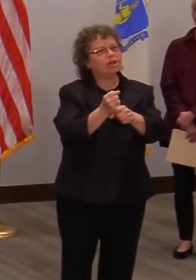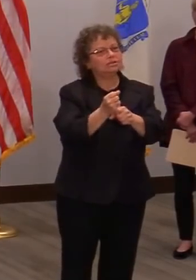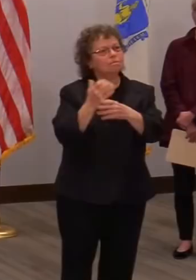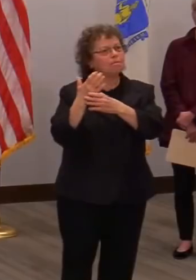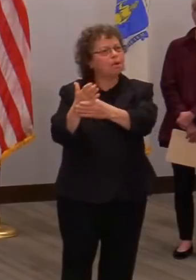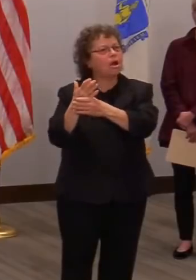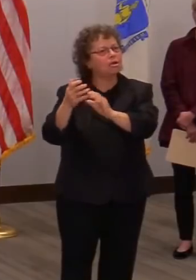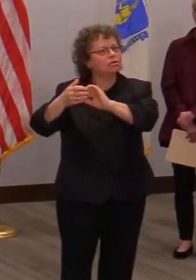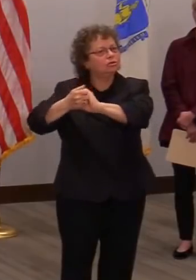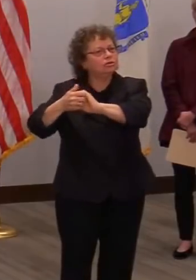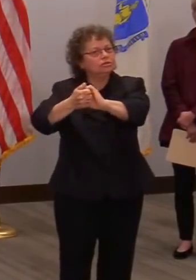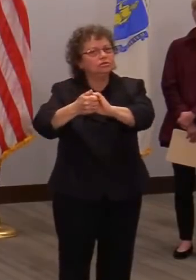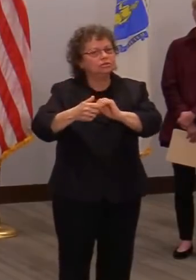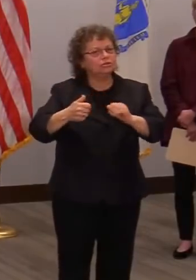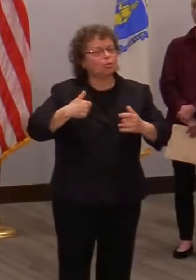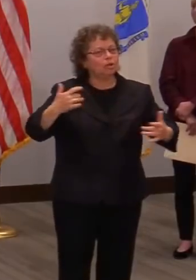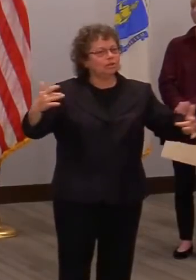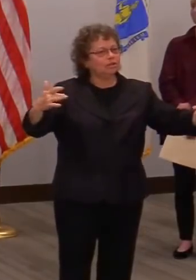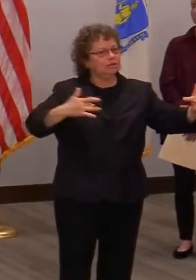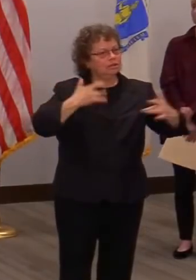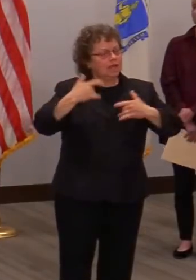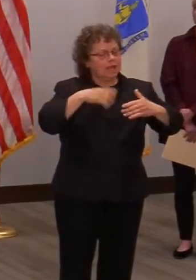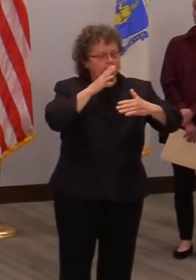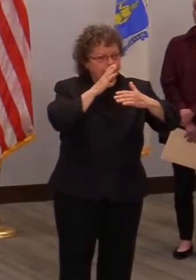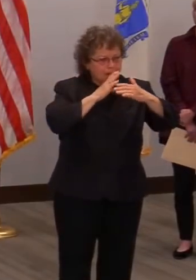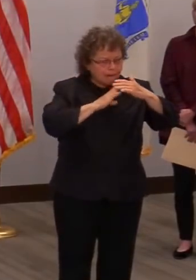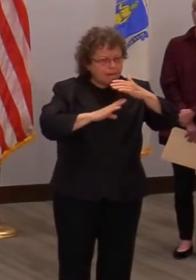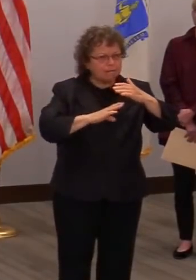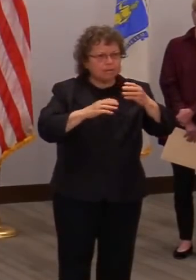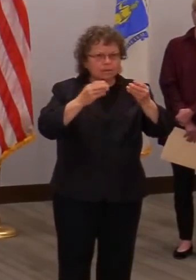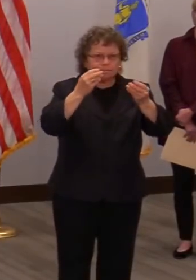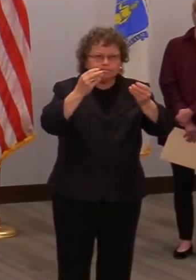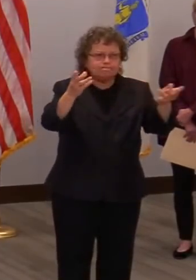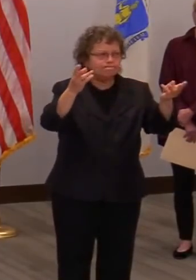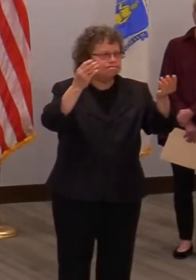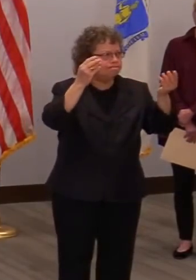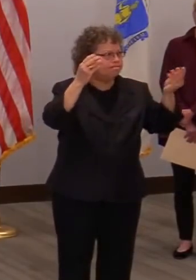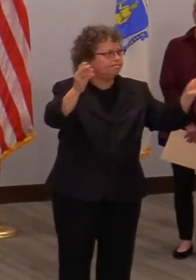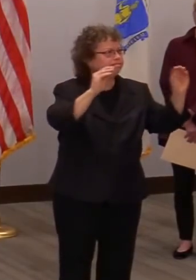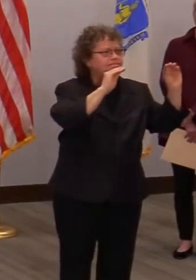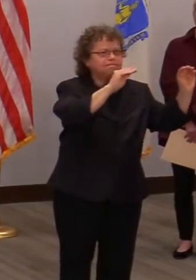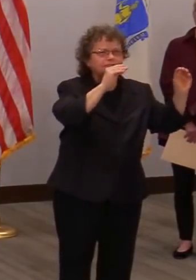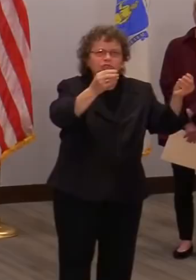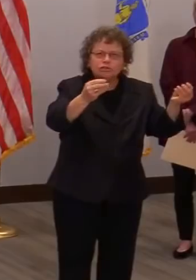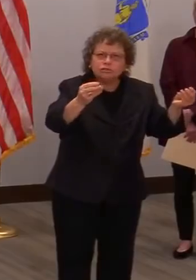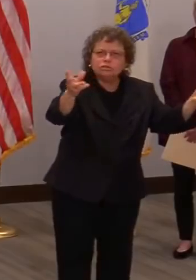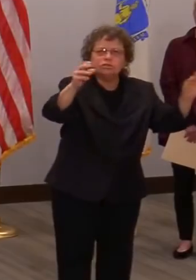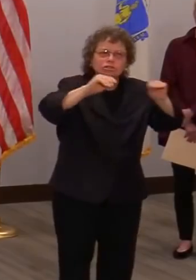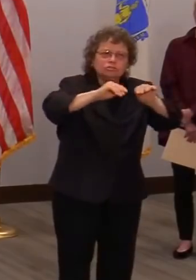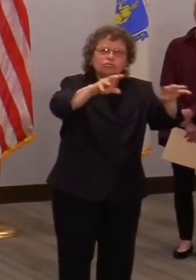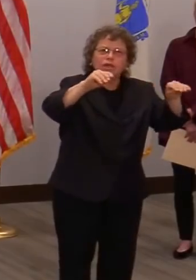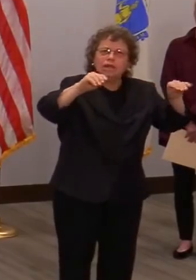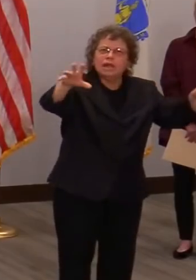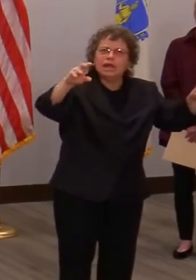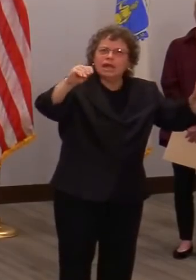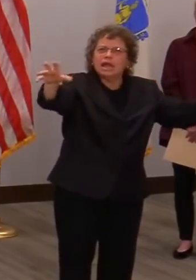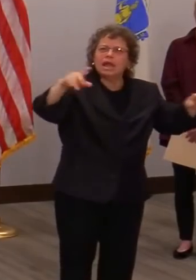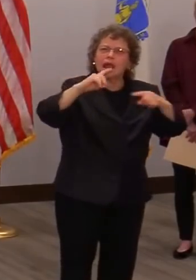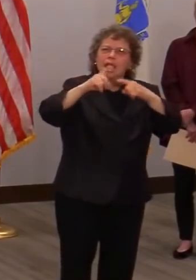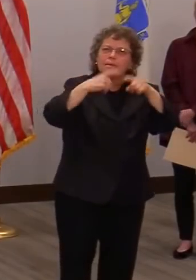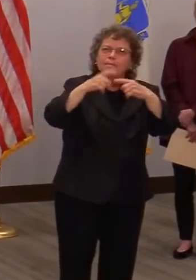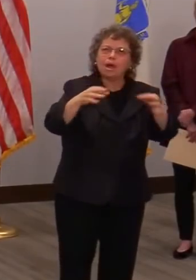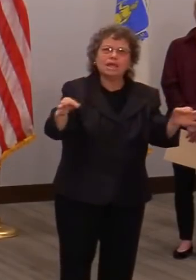we're actually humbled, and we're just looking forward to spreading the news, spreading the message, letting folks know how important this